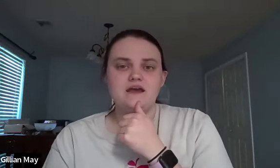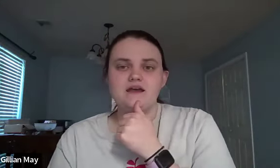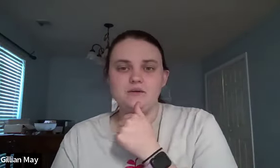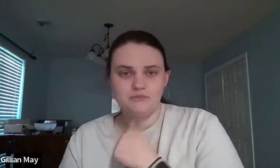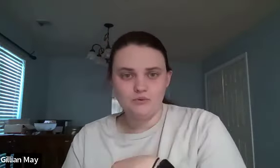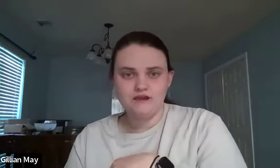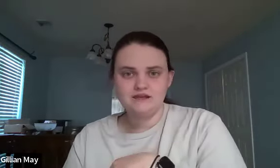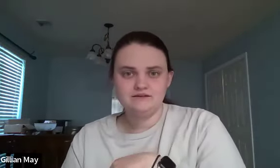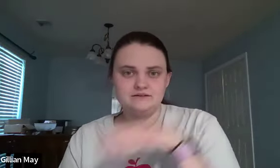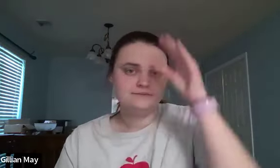had boy.